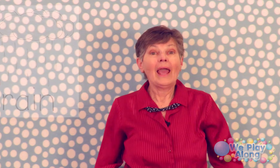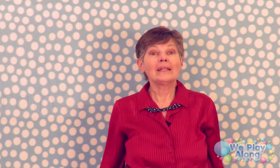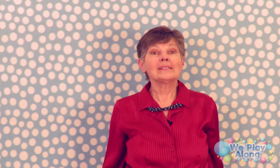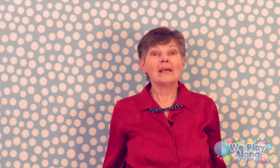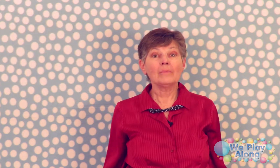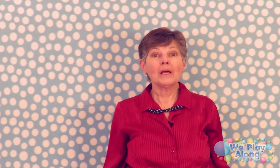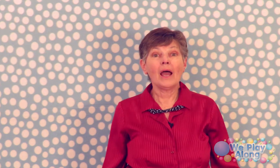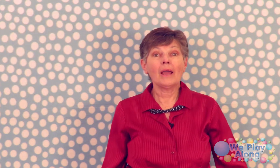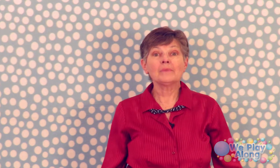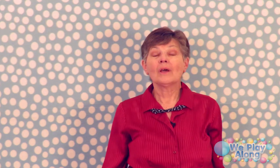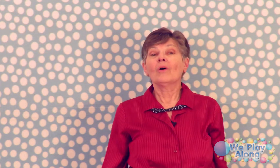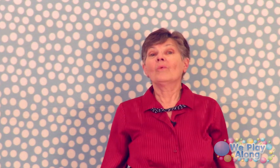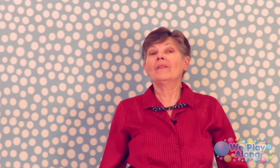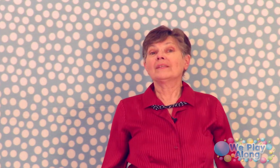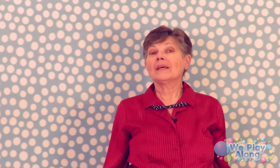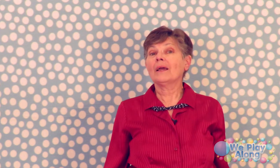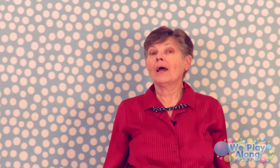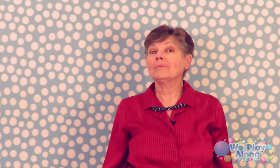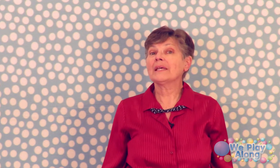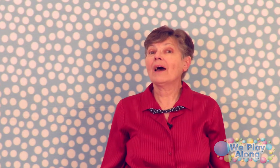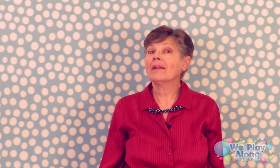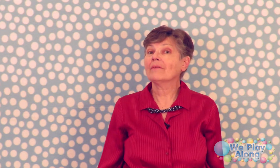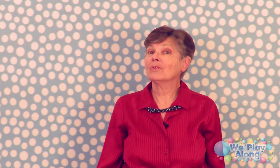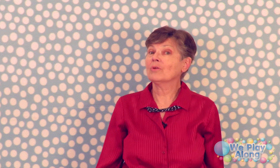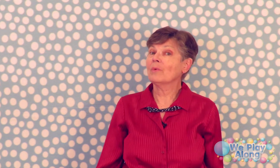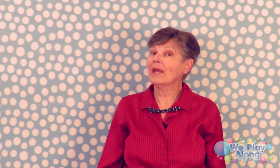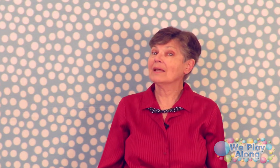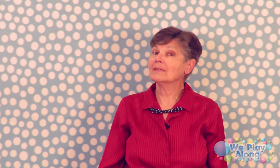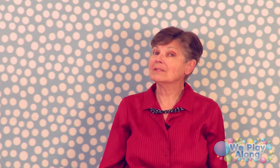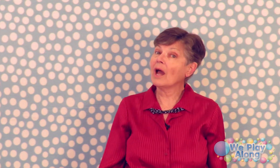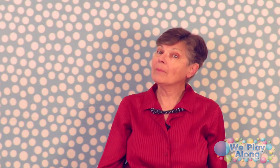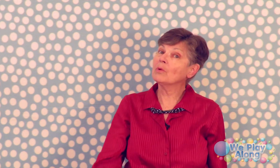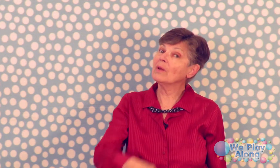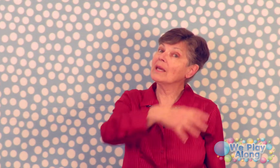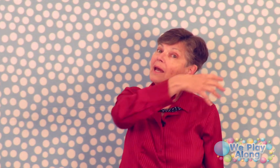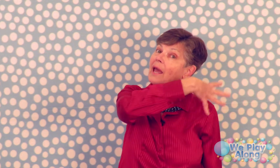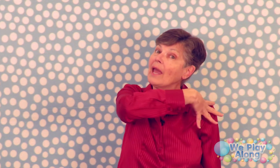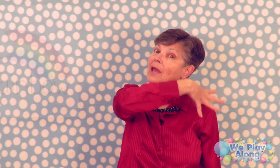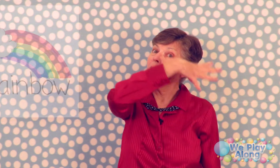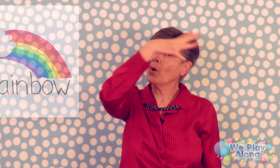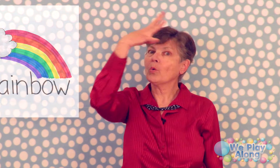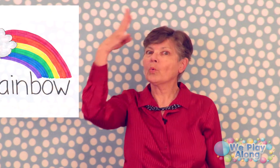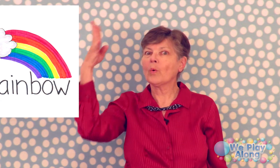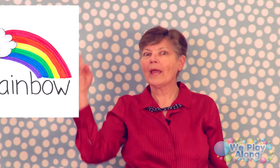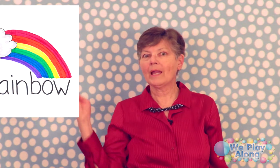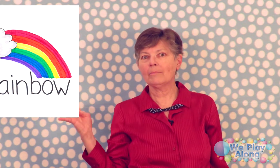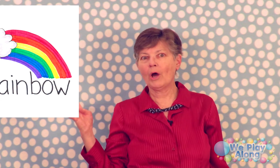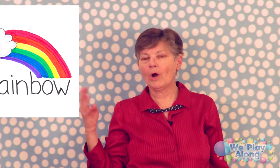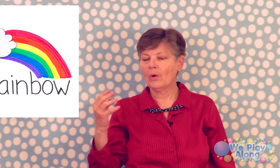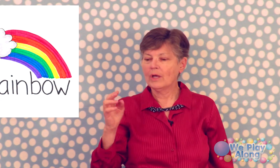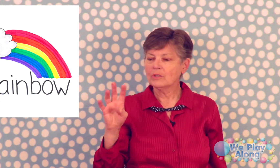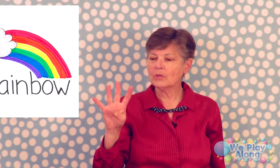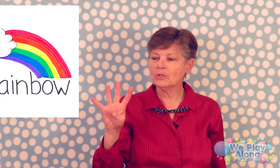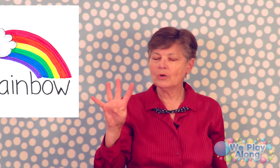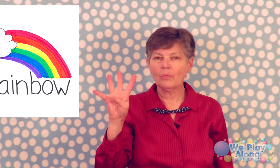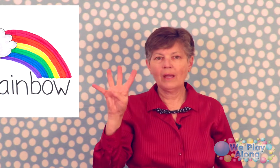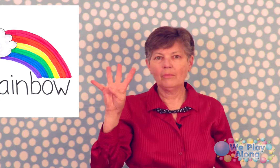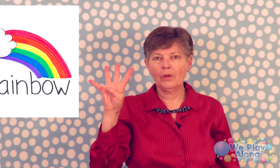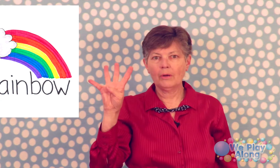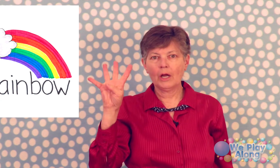And sometimes when the sun comes out after the rain has stopped, we get a rainbow. So to do a rainbow, you're going to